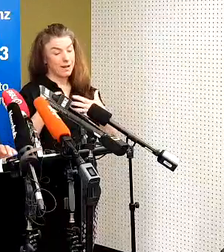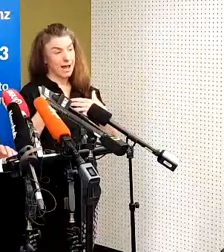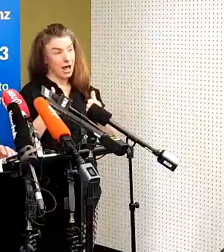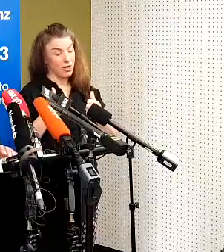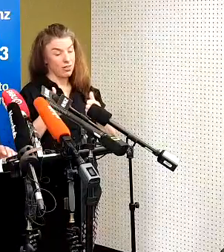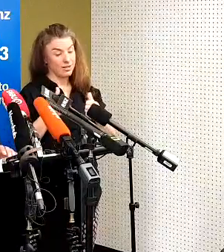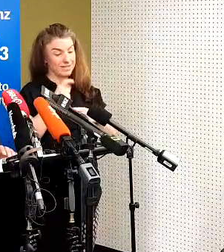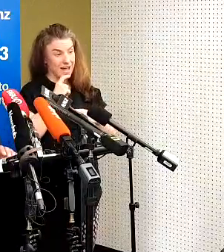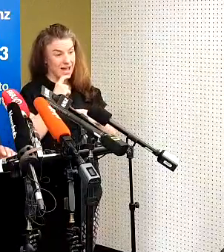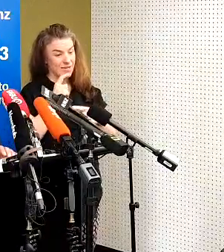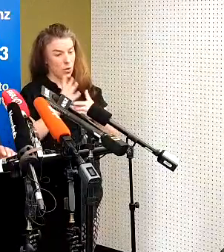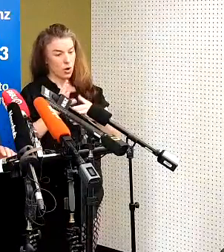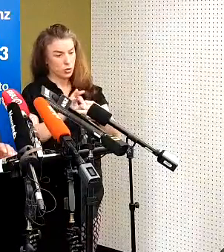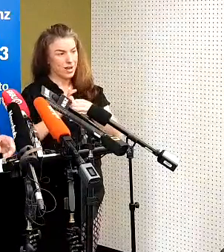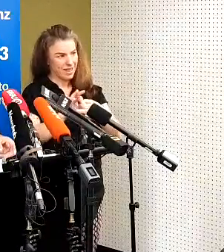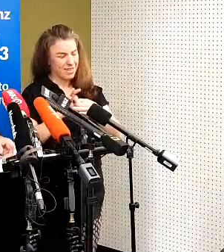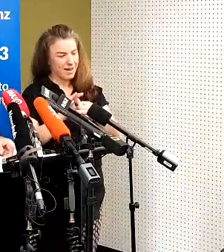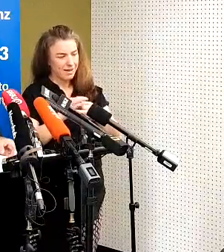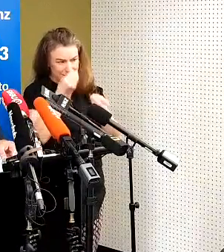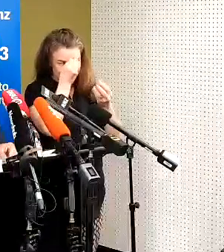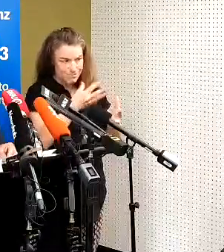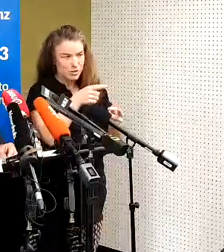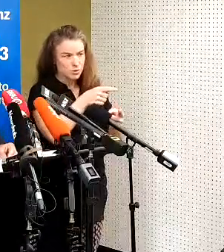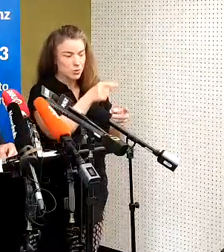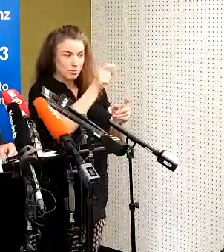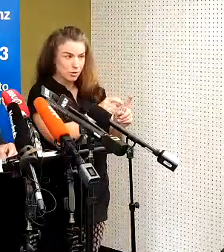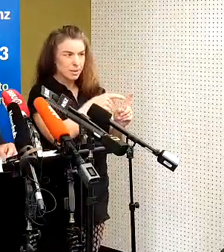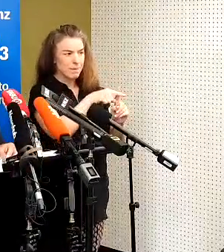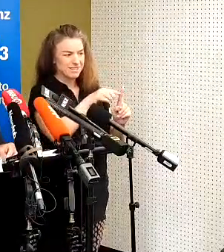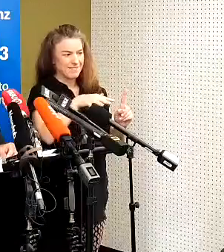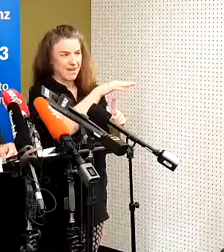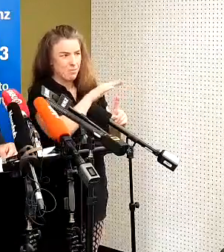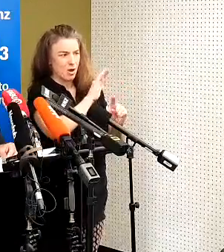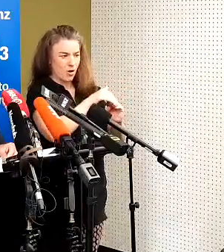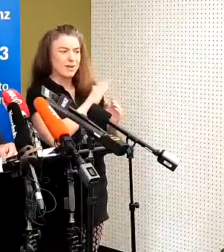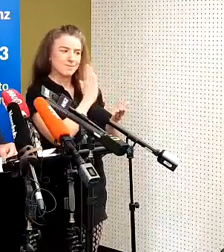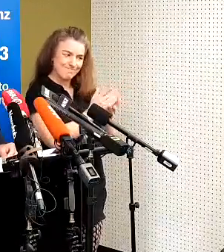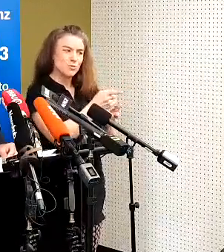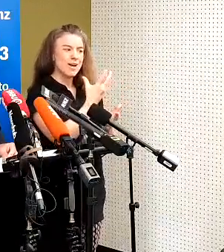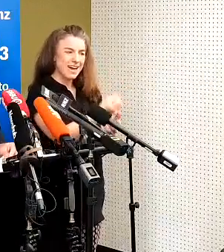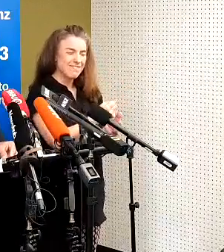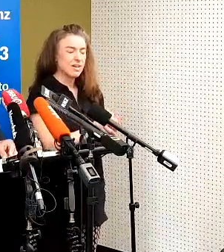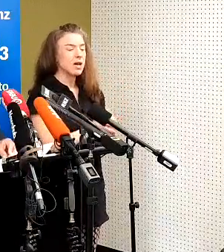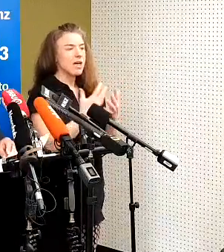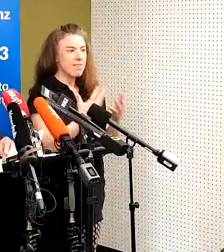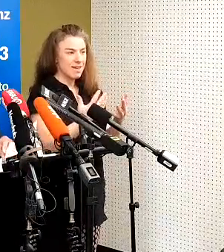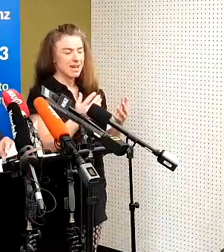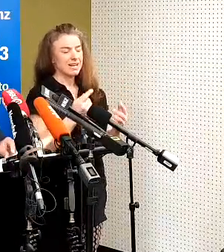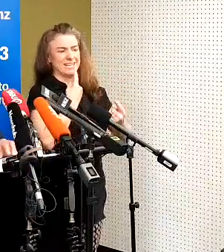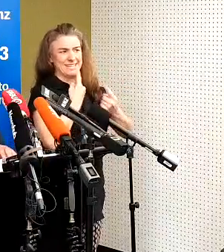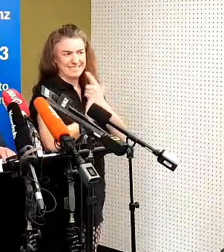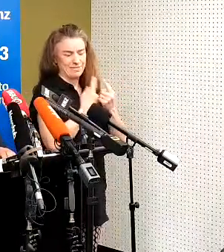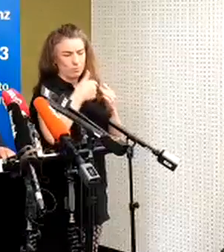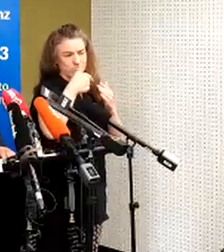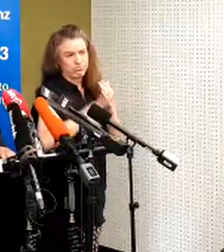to inform the case and their whānau of the positive test. There is then a very thorough, systematic interview undertaken with